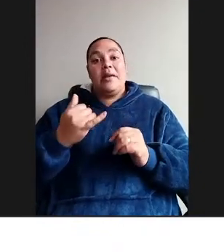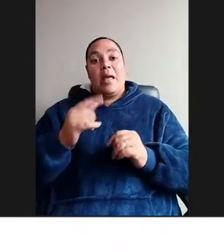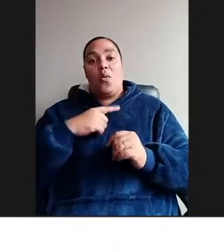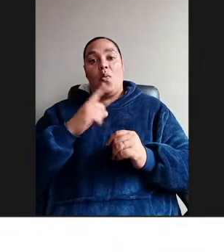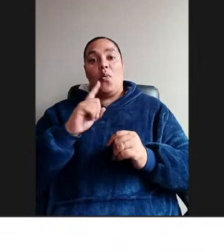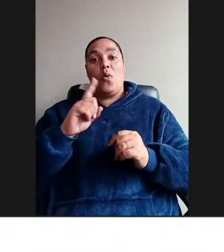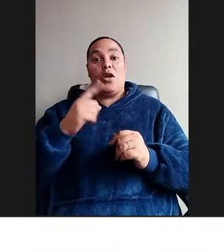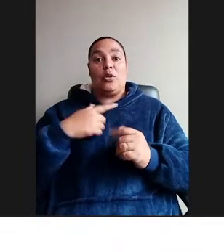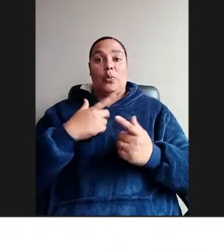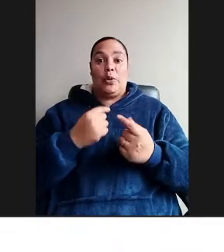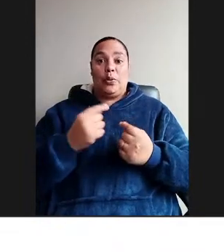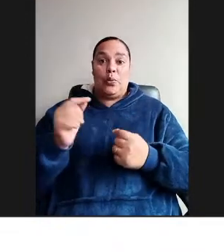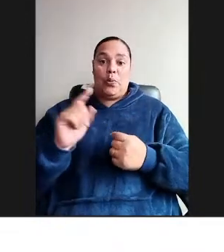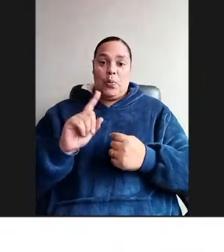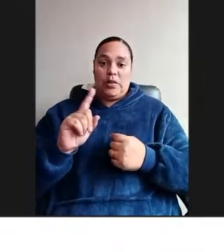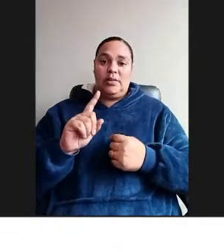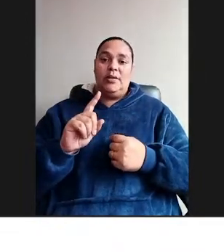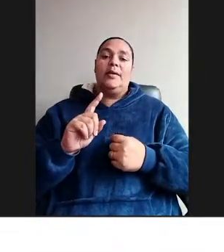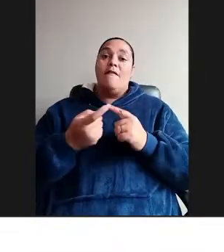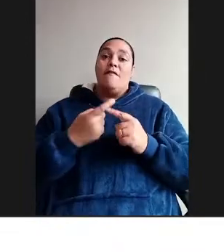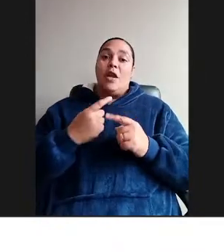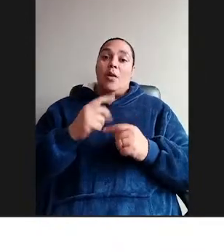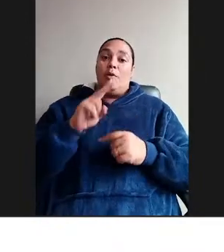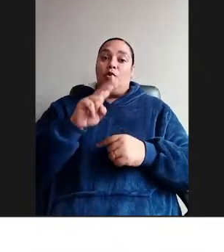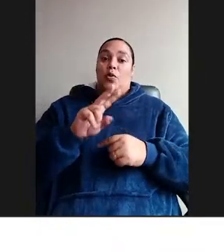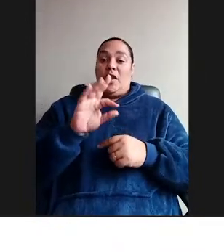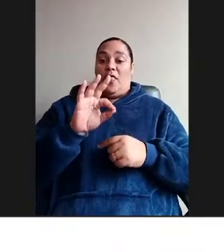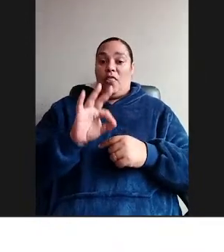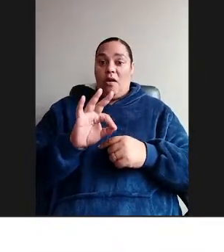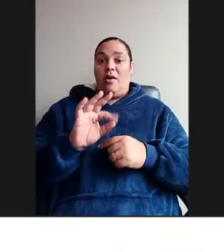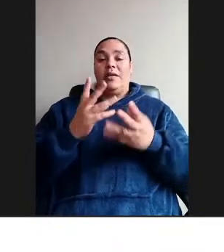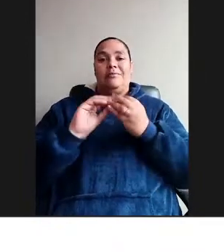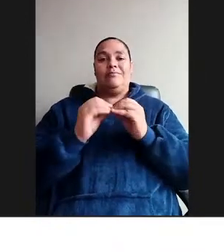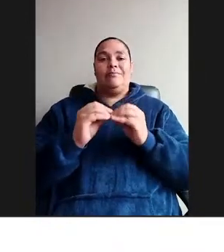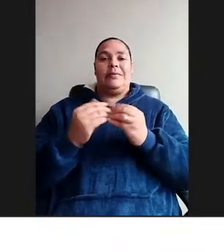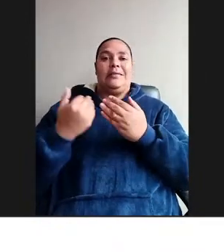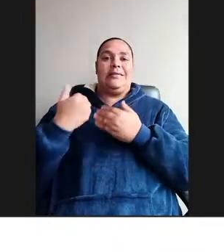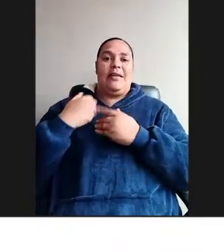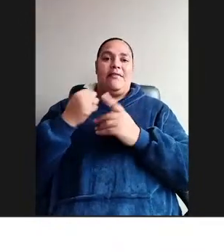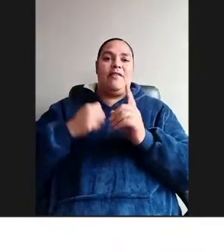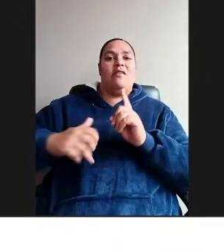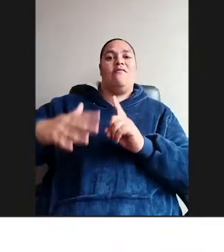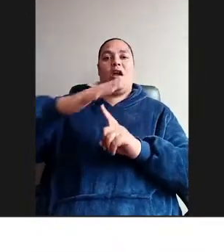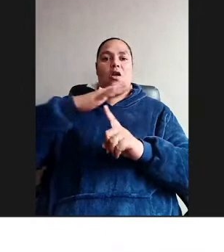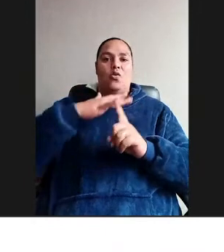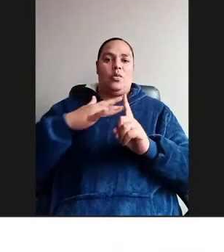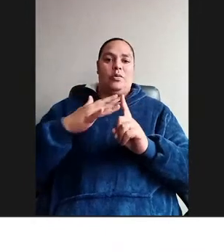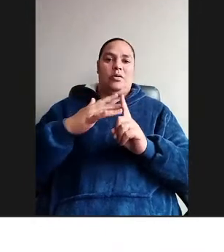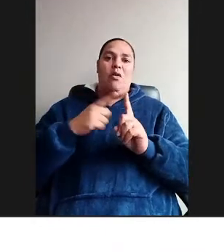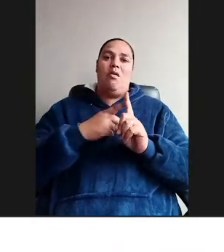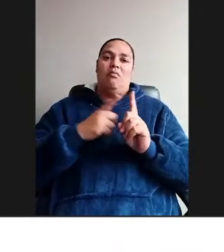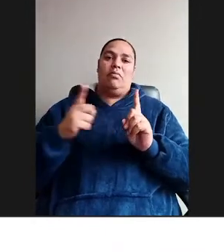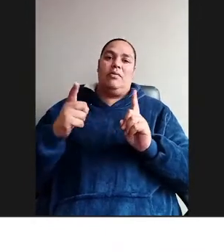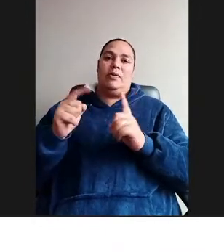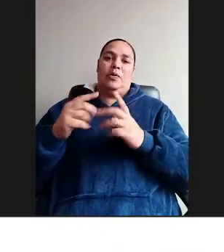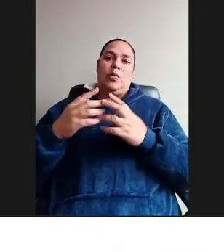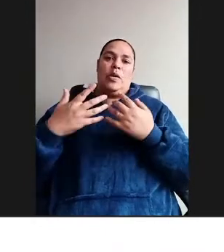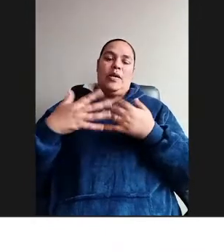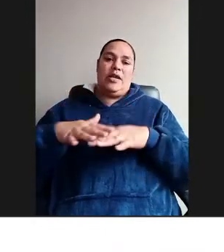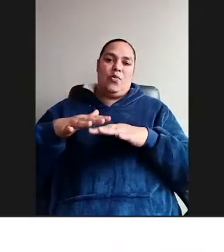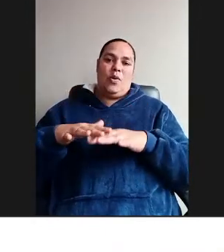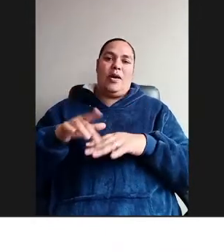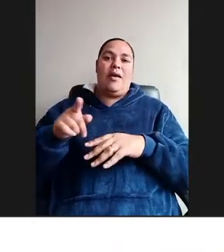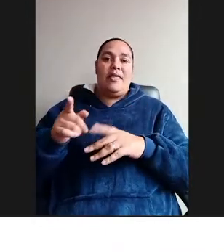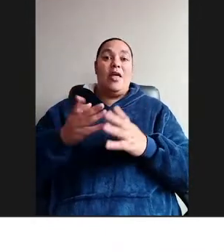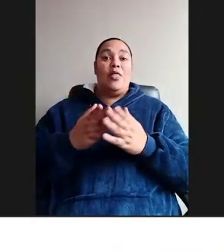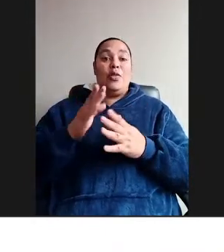do from the 23rd is to create a safe environment of the network. And it is through that safe